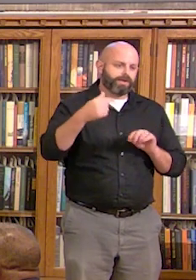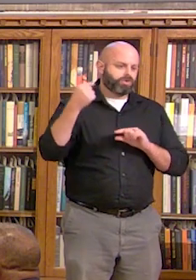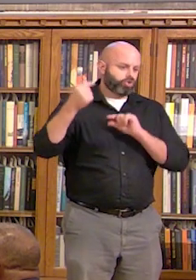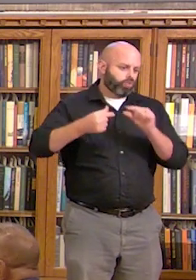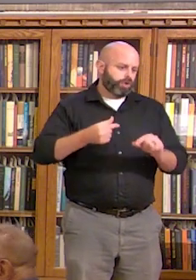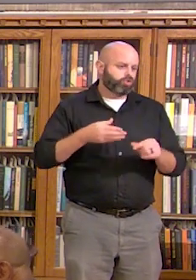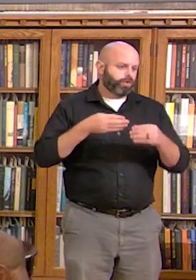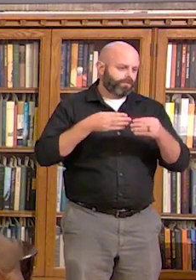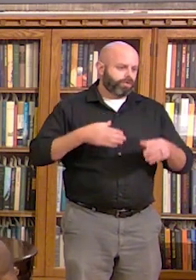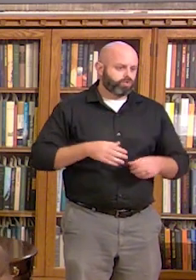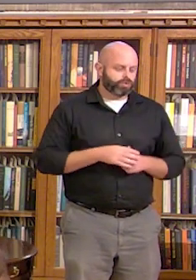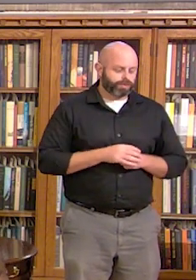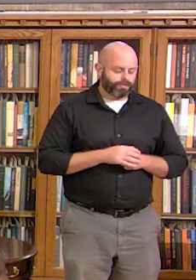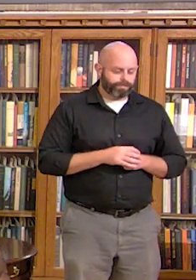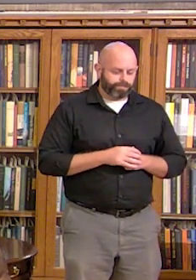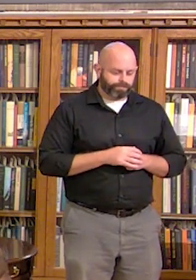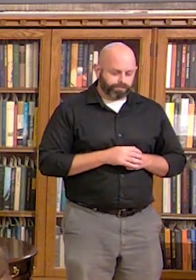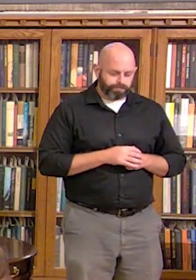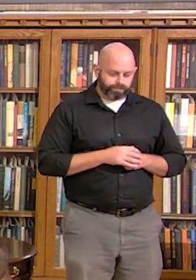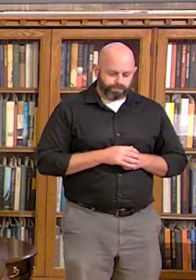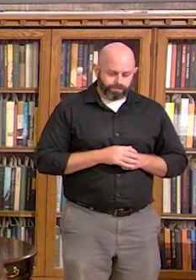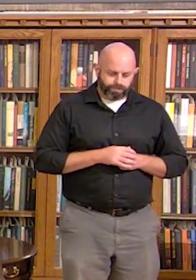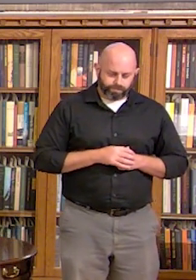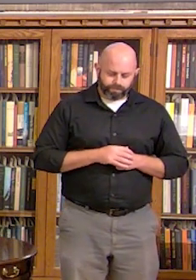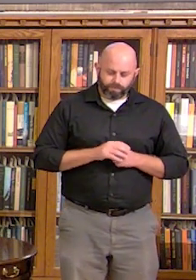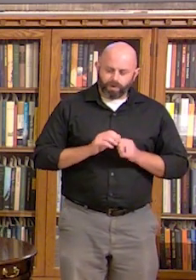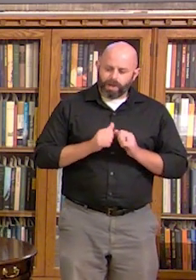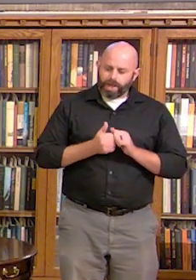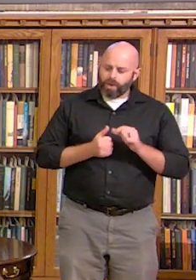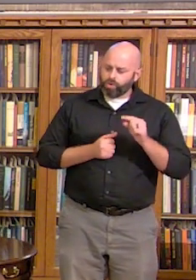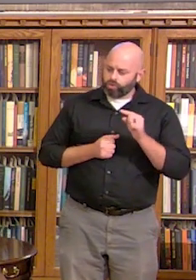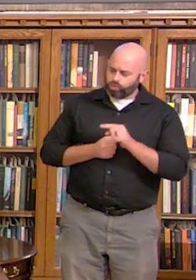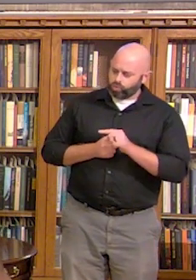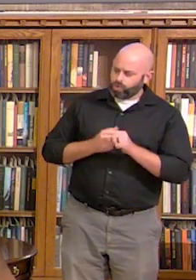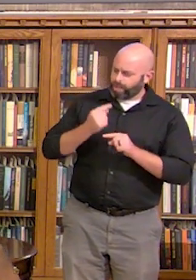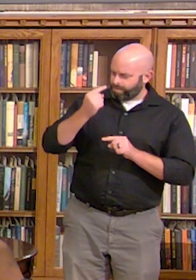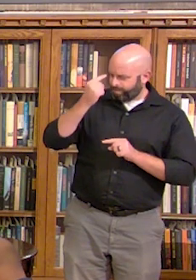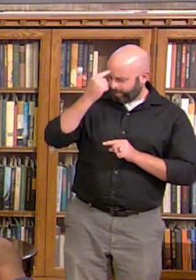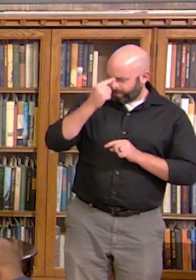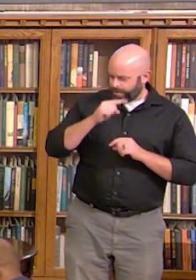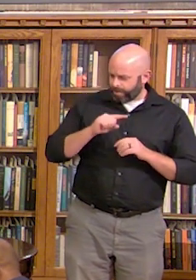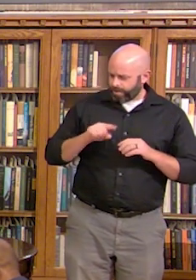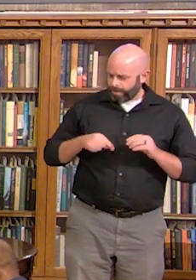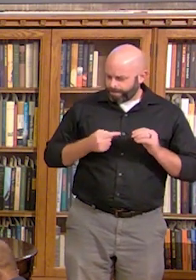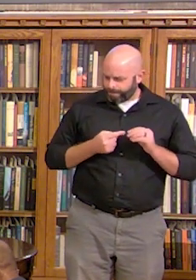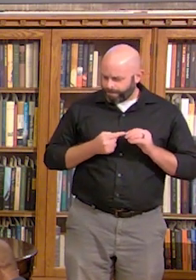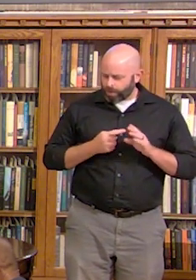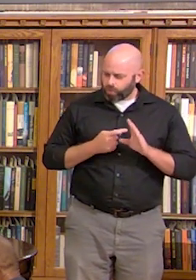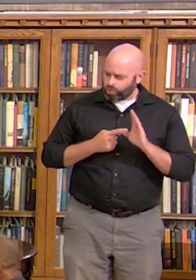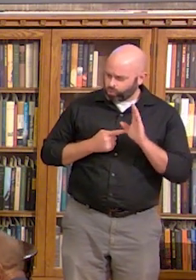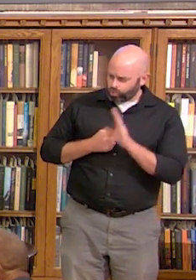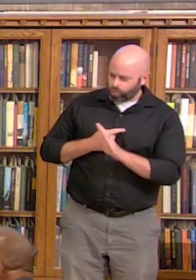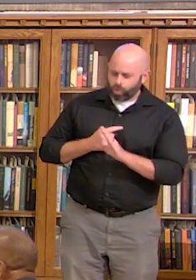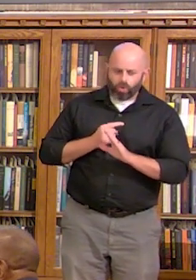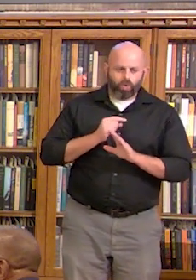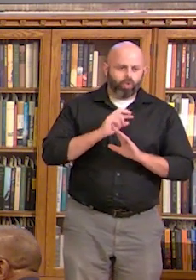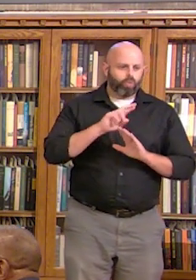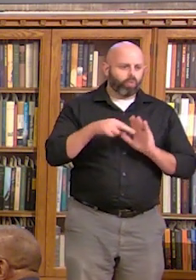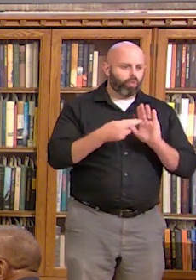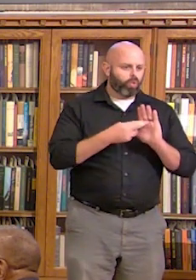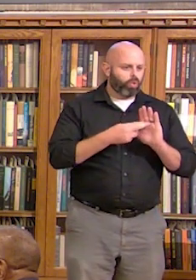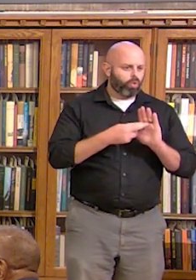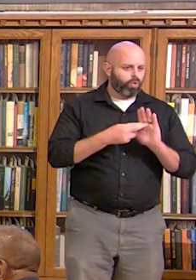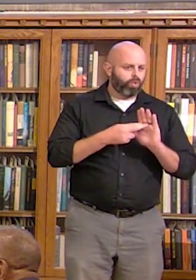of leaders so how do you think about um you know your role do you see